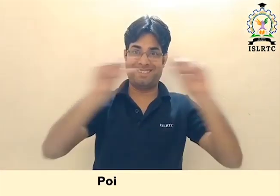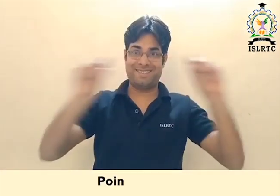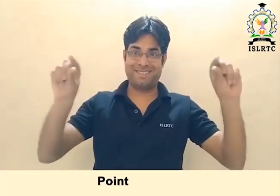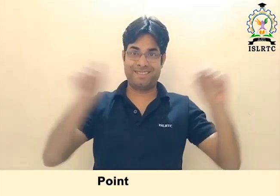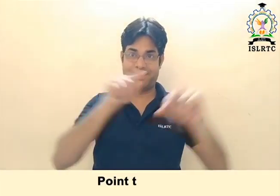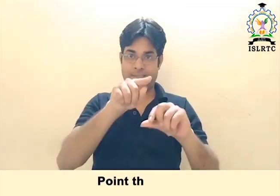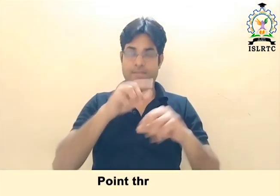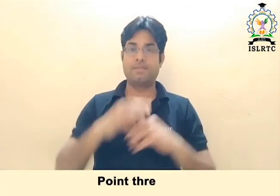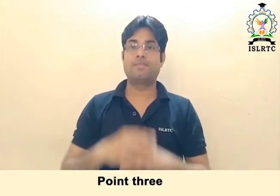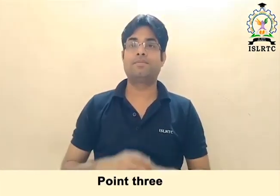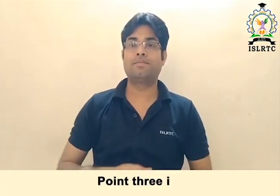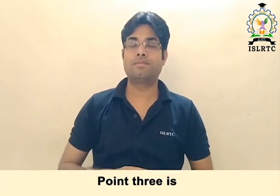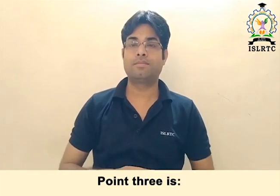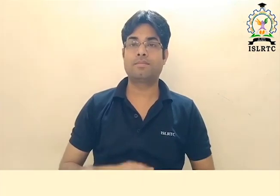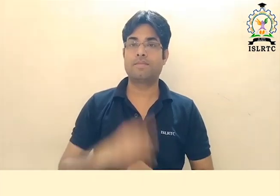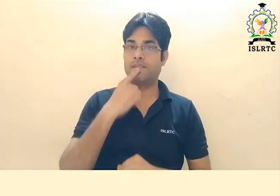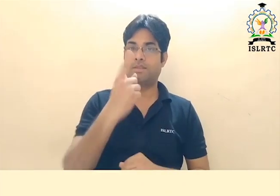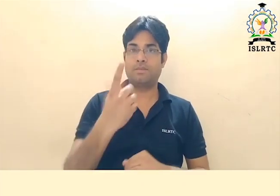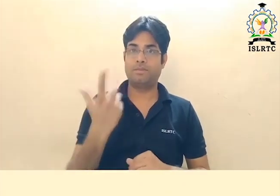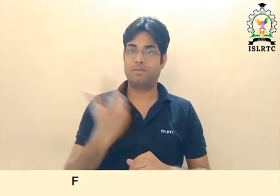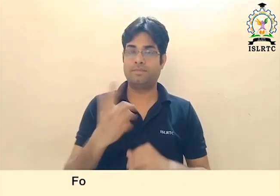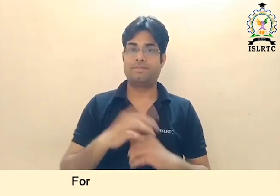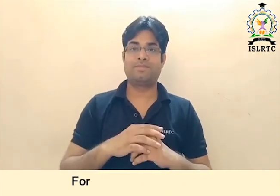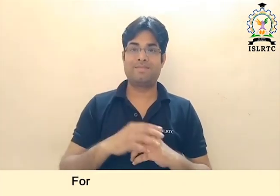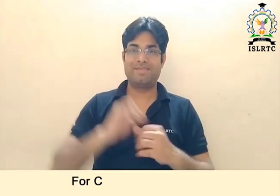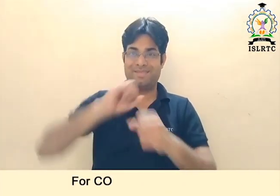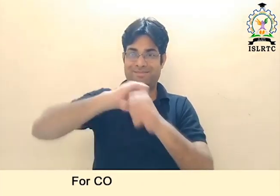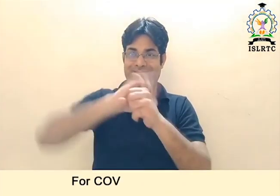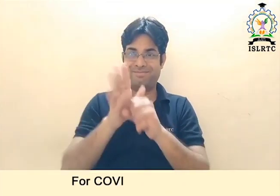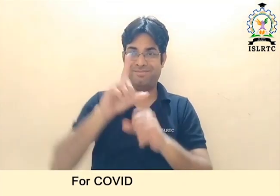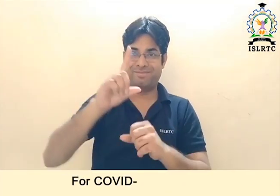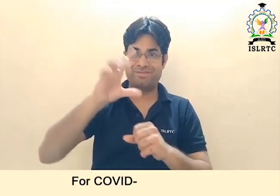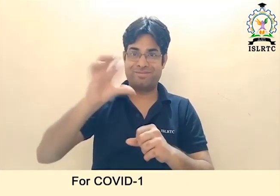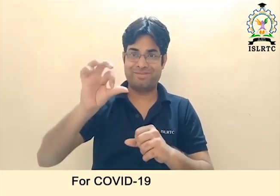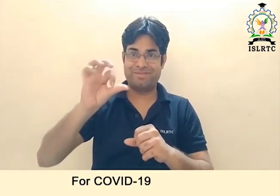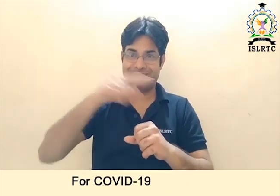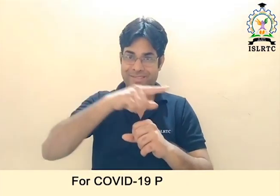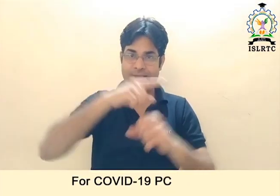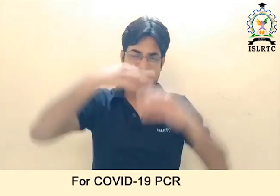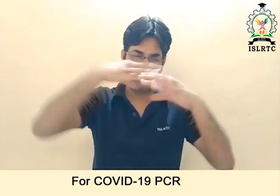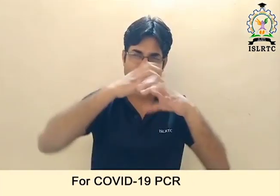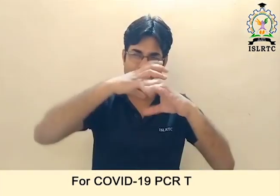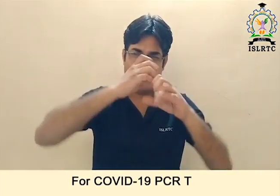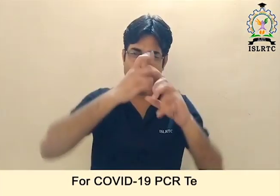Point 3 is for COVID 19 PCR test